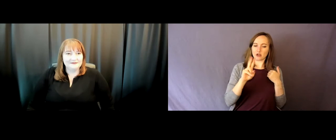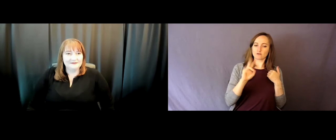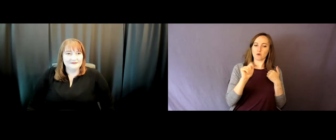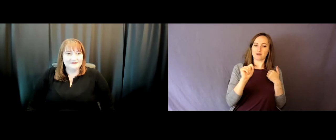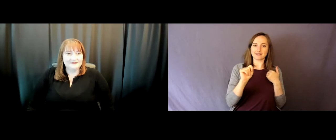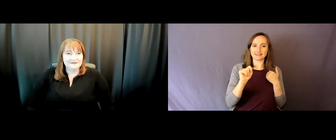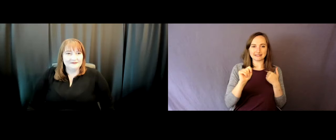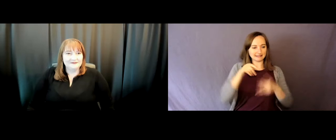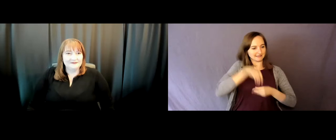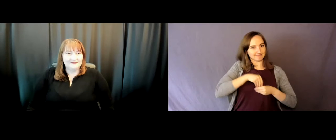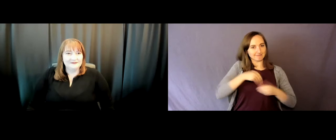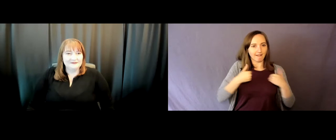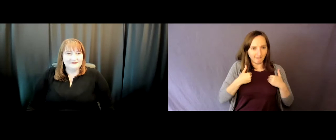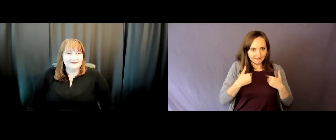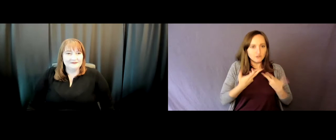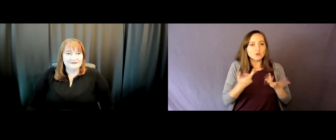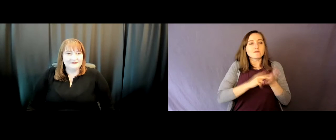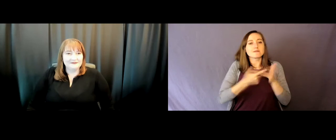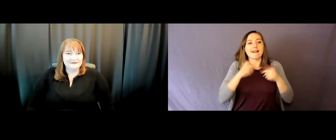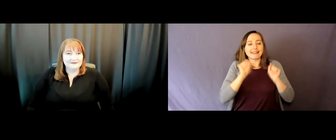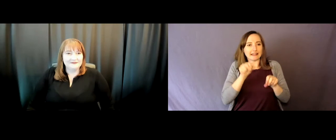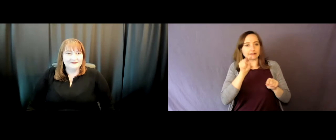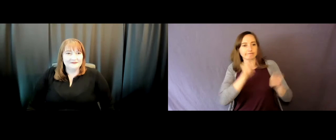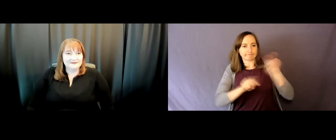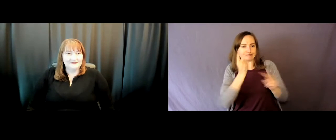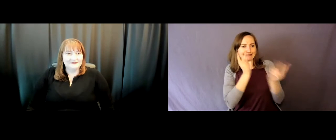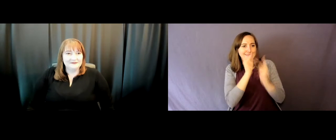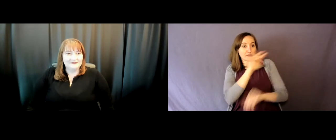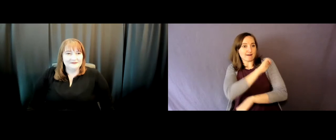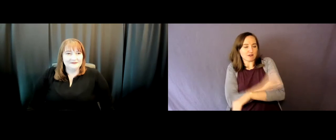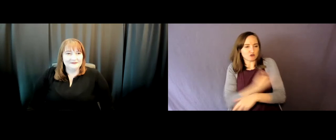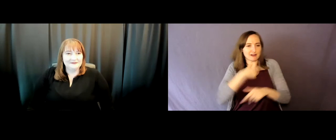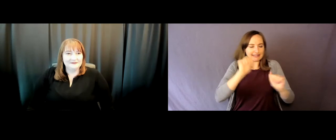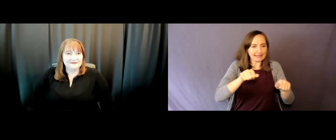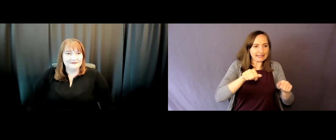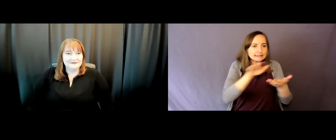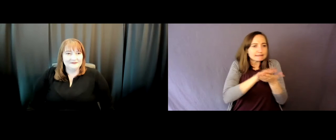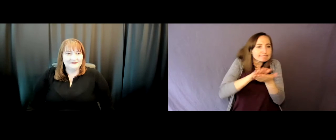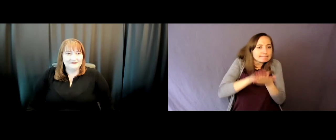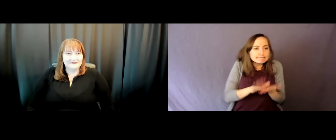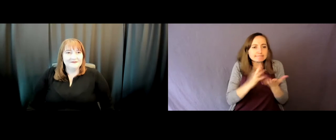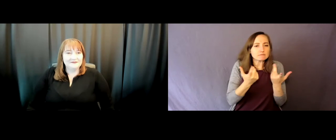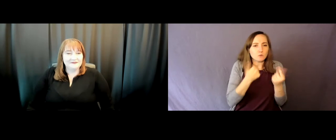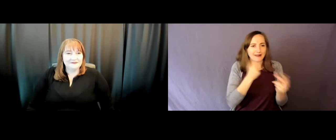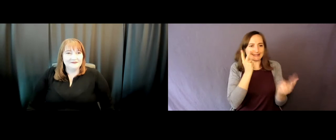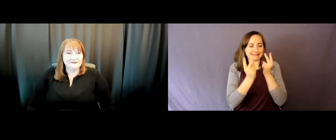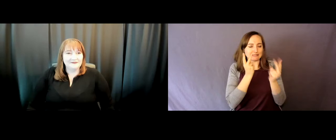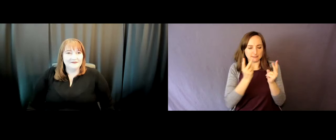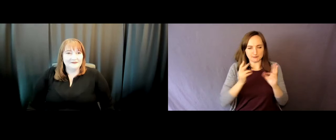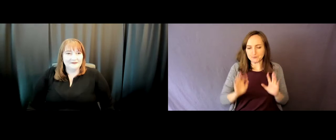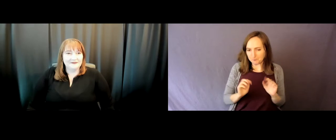factor to myself. And then I'm able to remediate any kind of anything that I see with that.